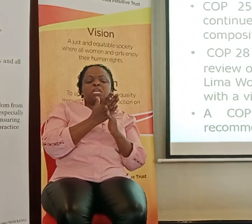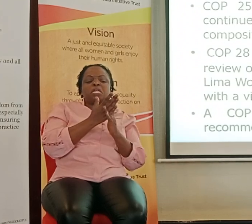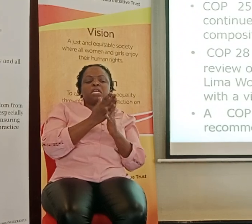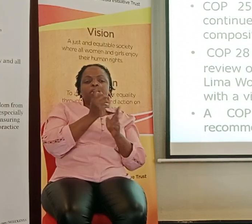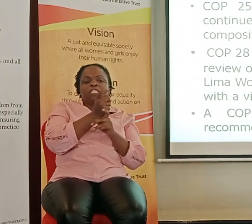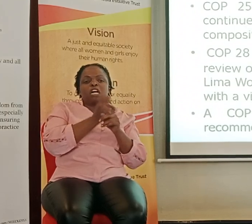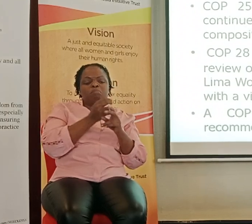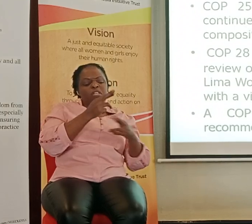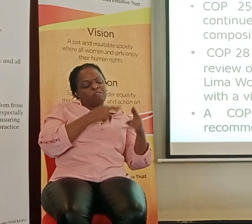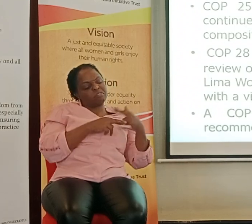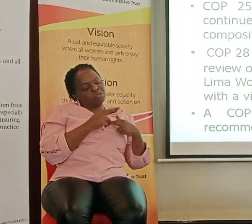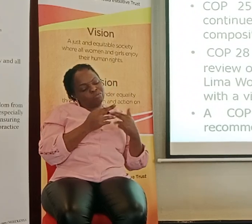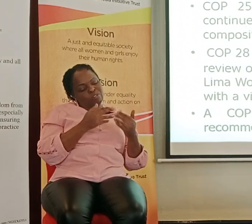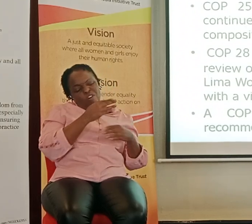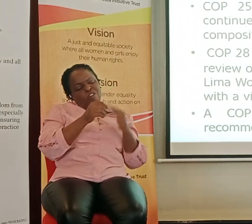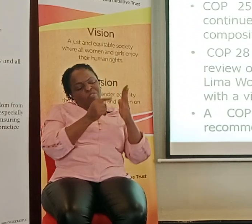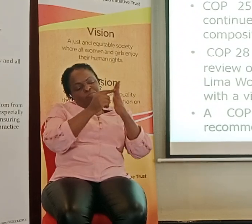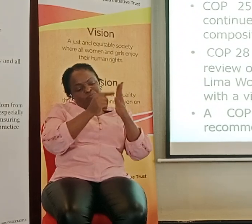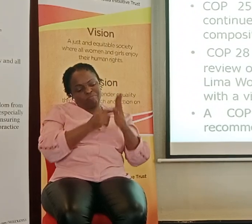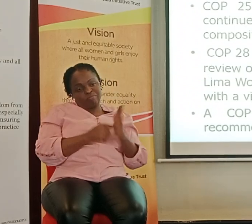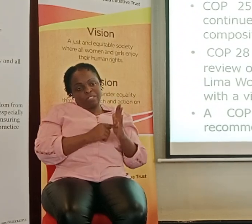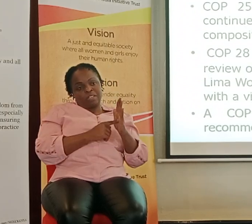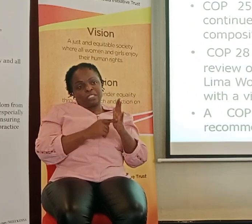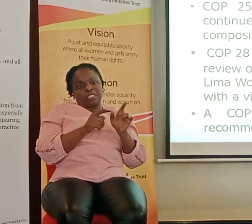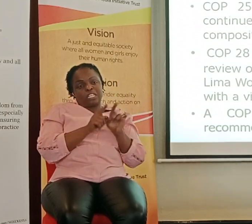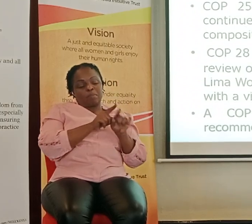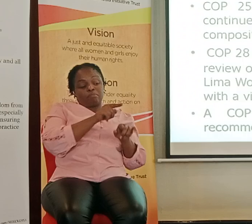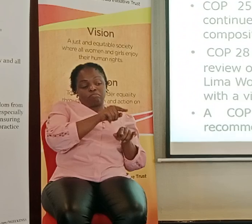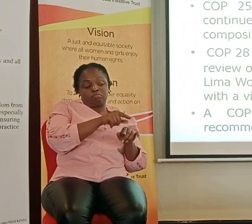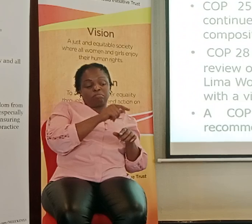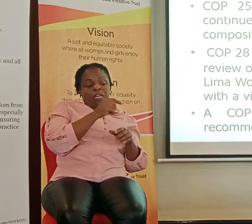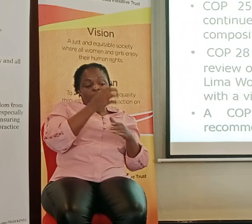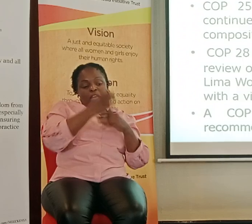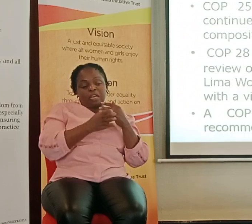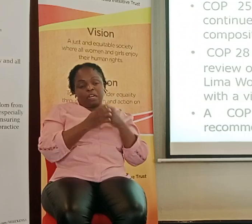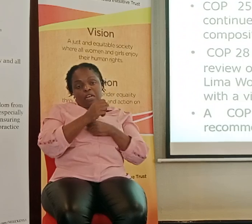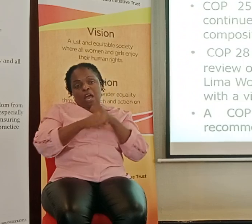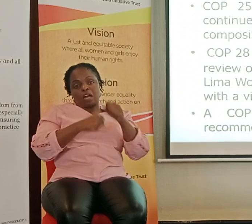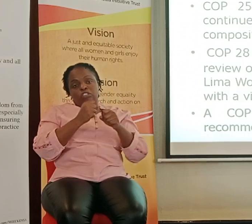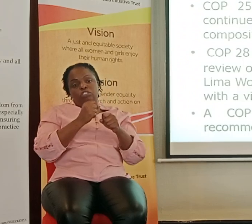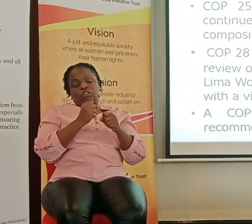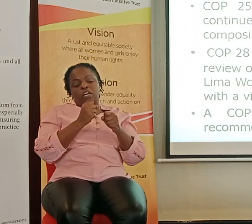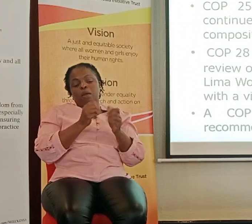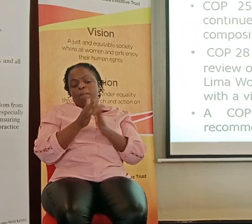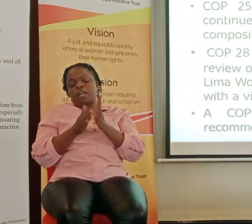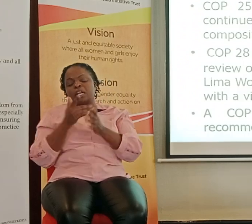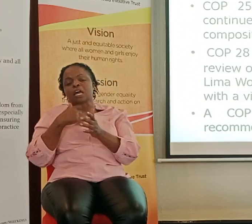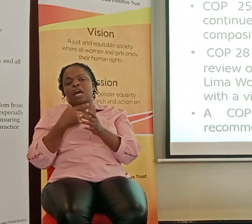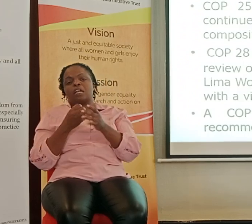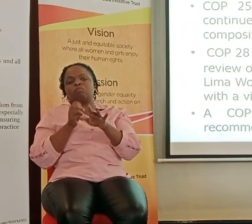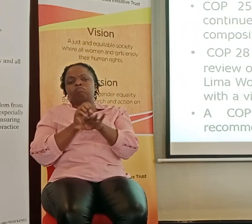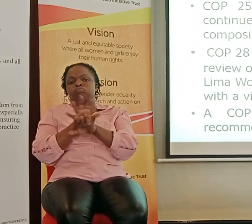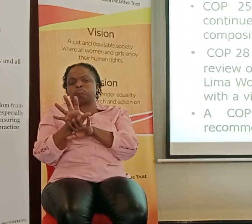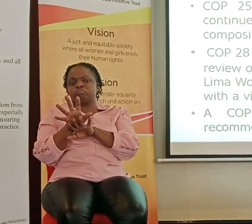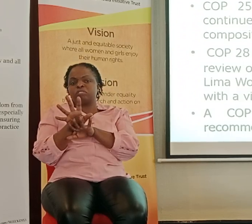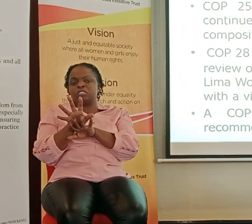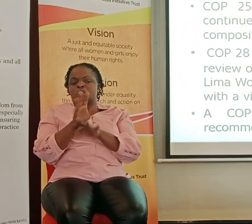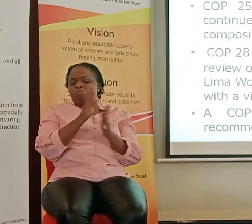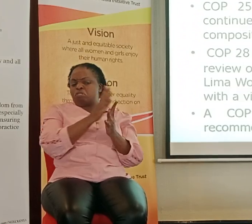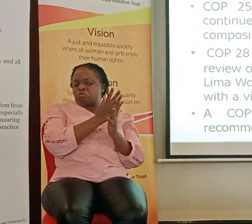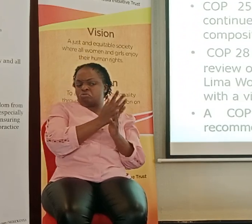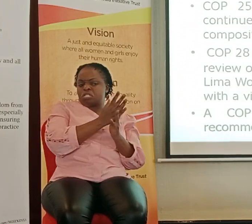that. And like for this ending action plan, remember there was COVID in between.